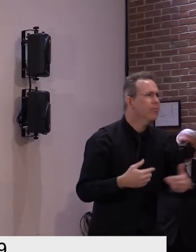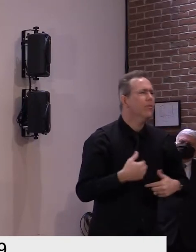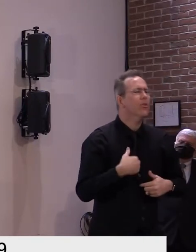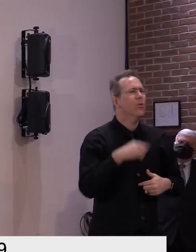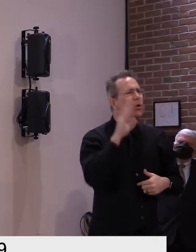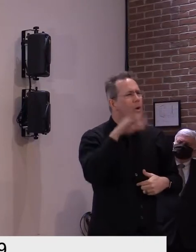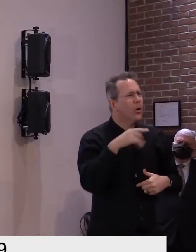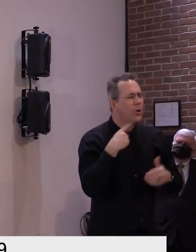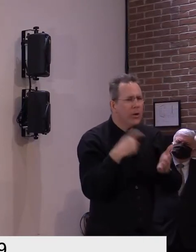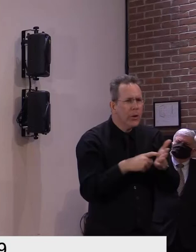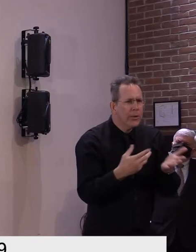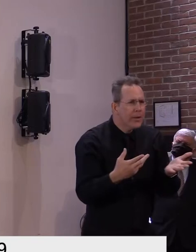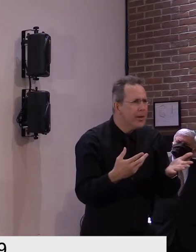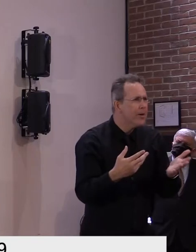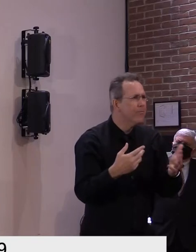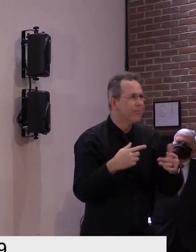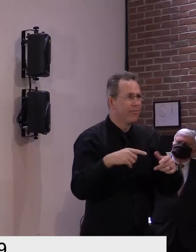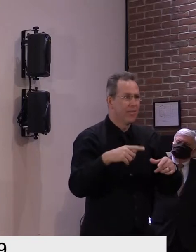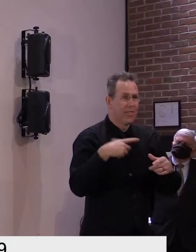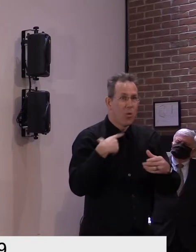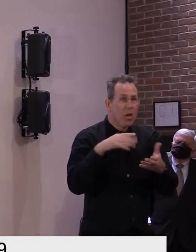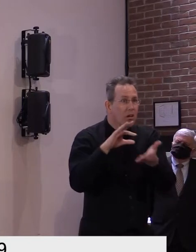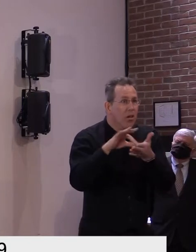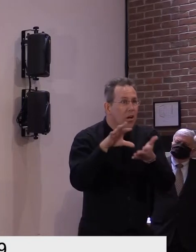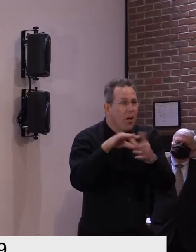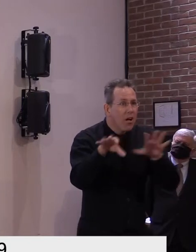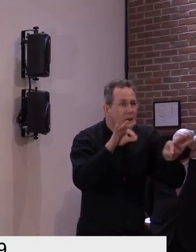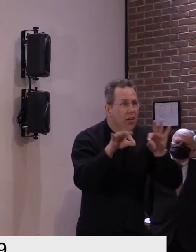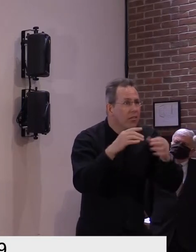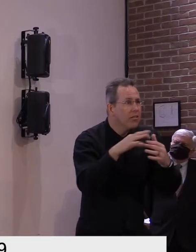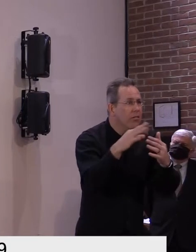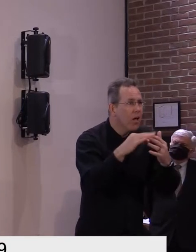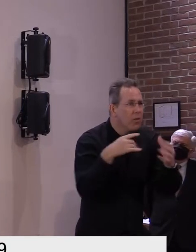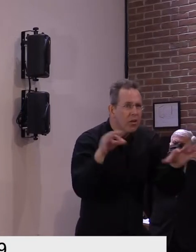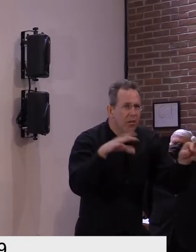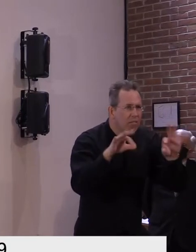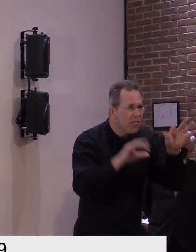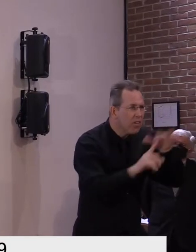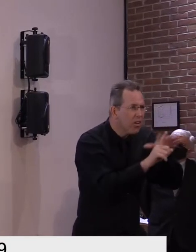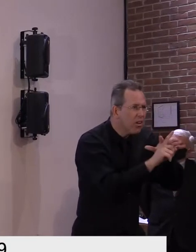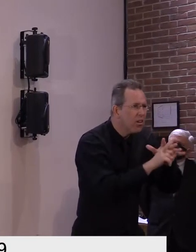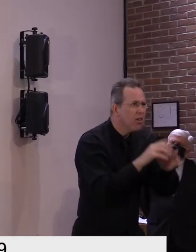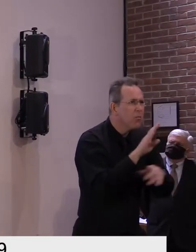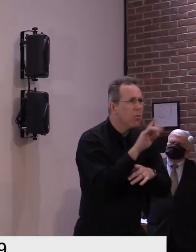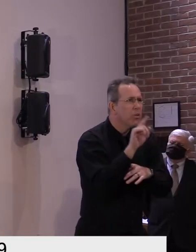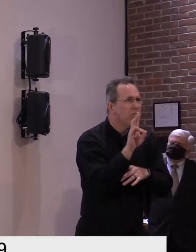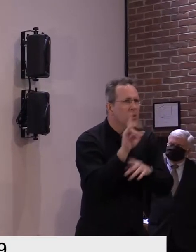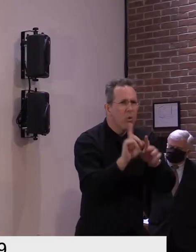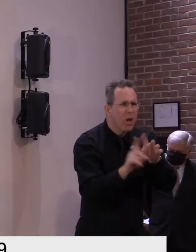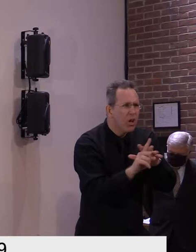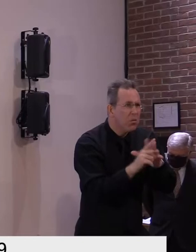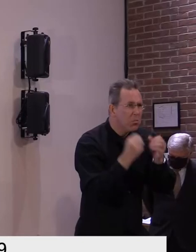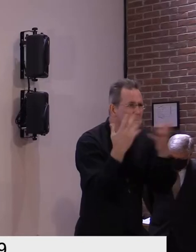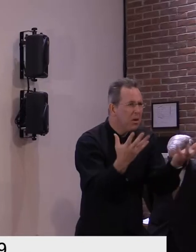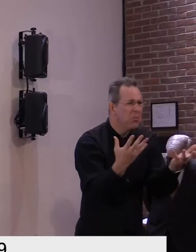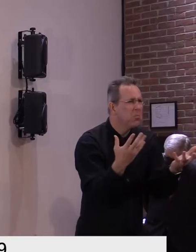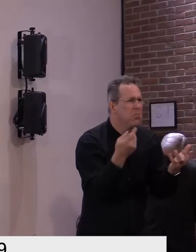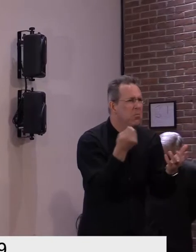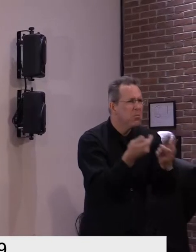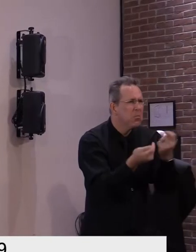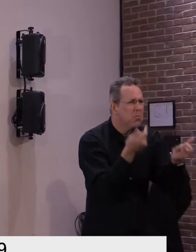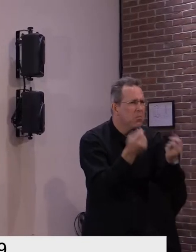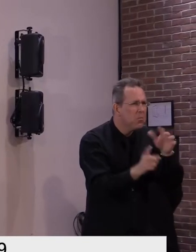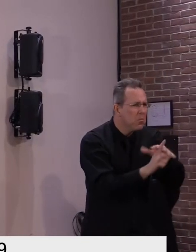samples anywhere in the country at this point. The CDC fortunately has come out in the last week or so with